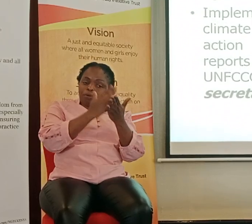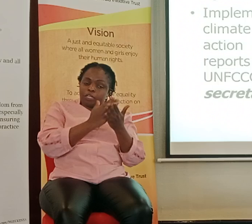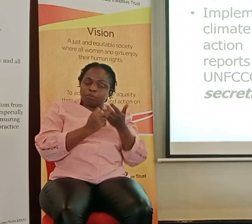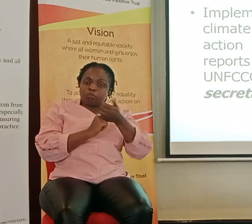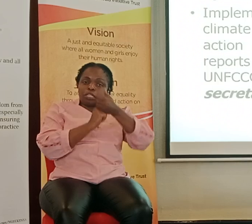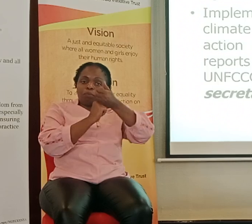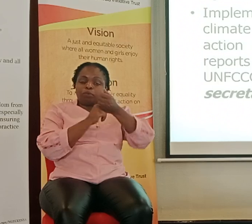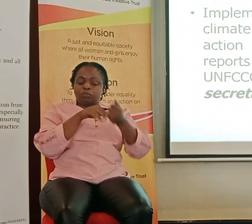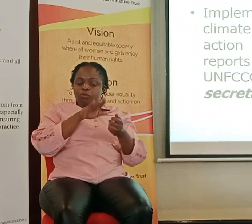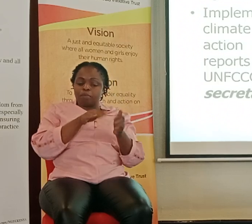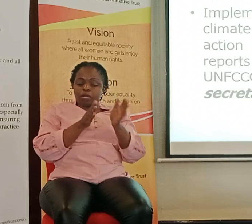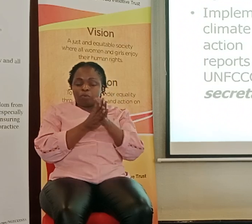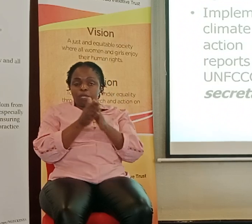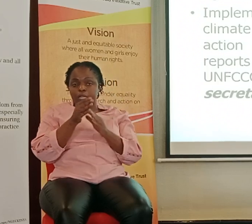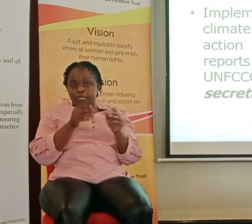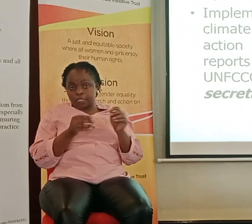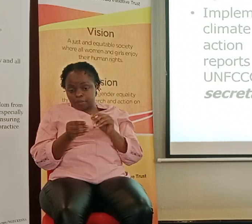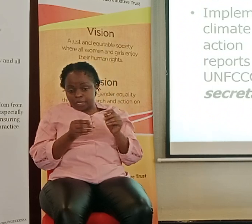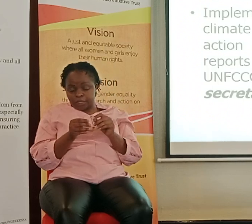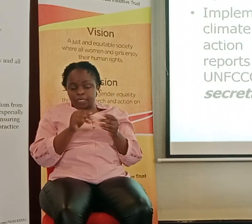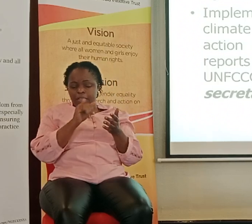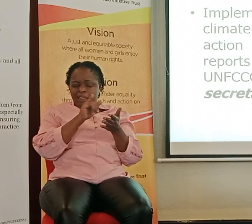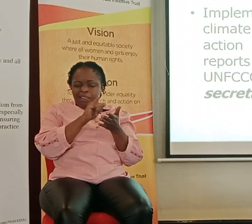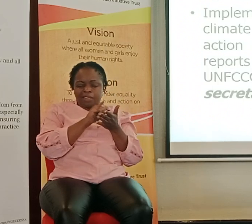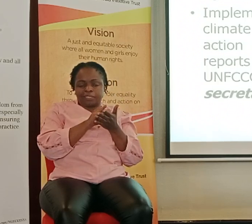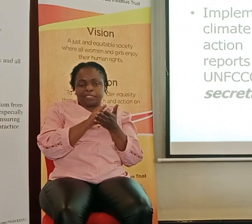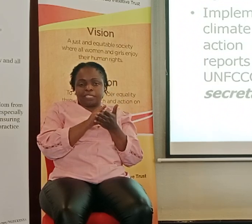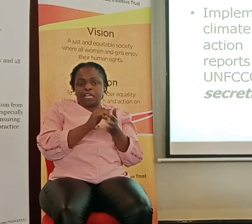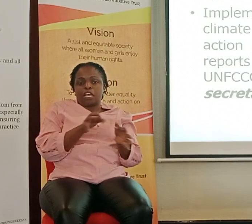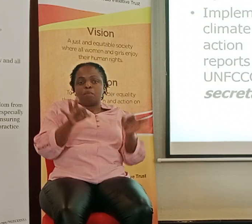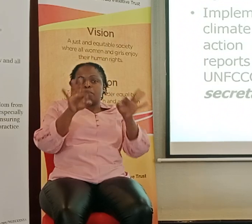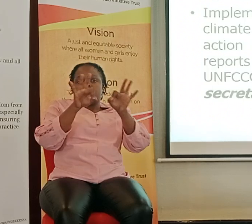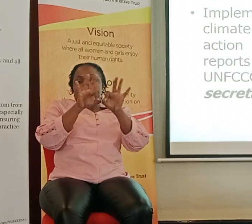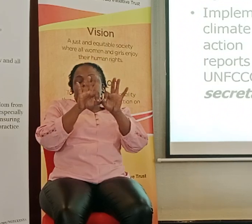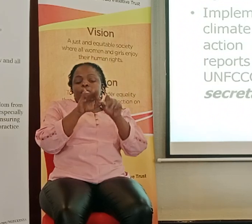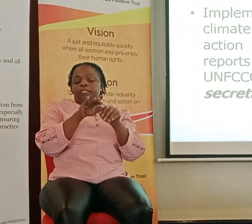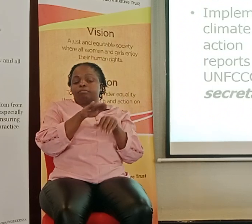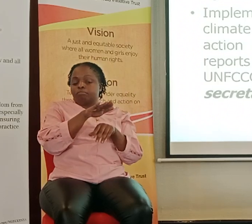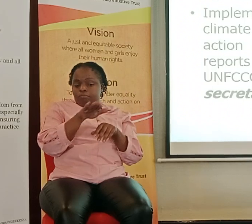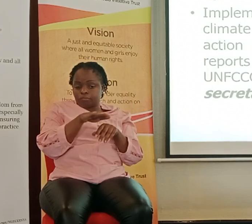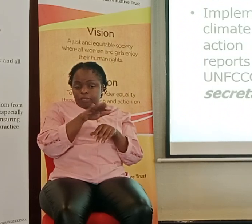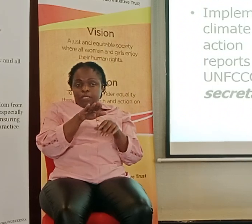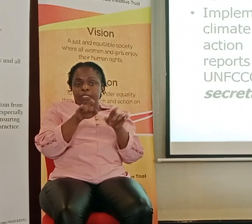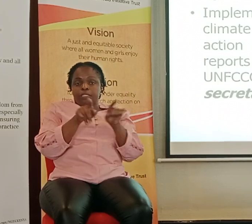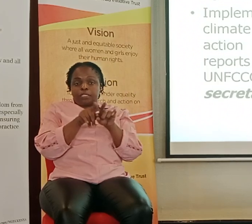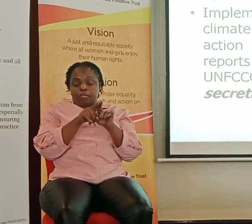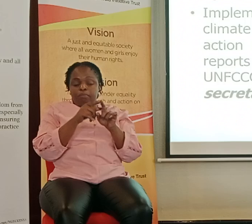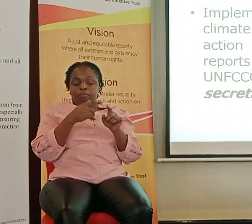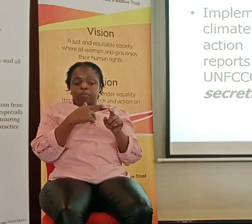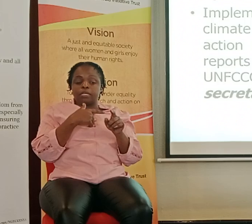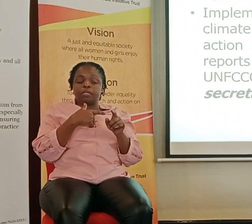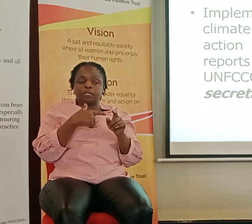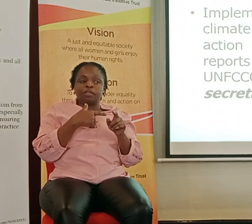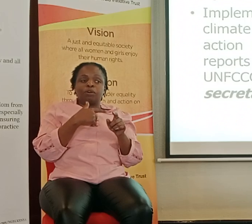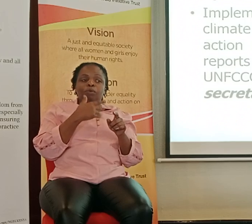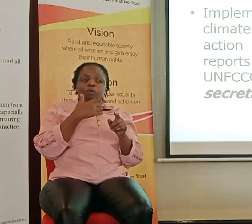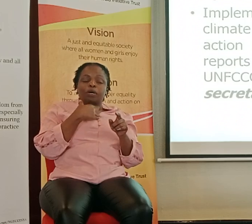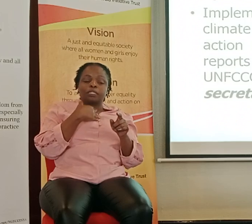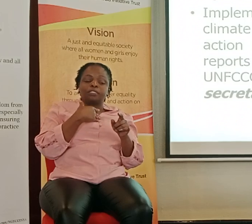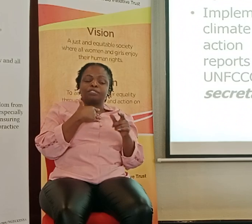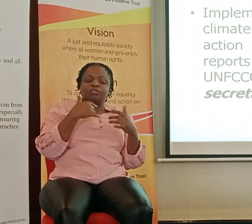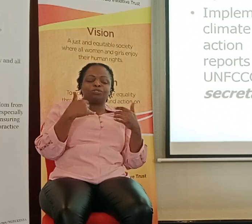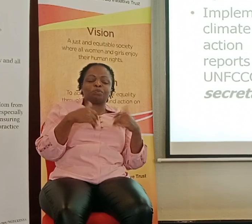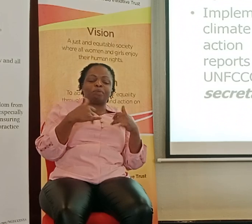with disabilities, which is a noble cause. But allow me to also play the devil's